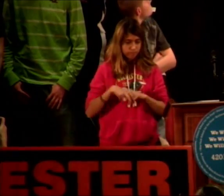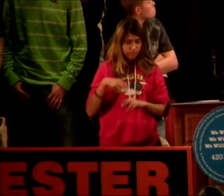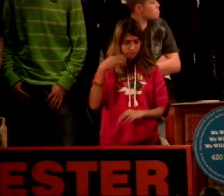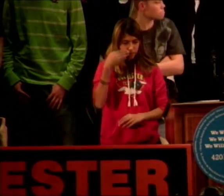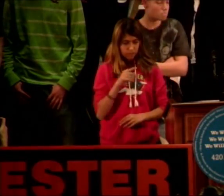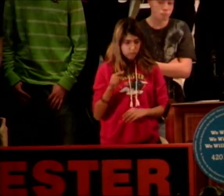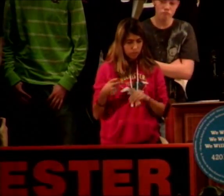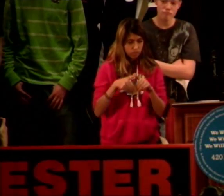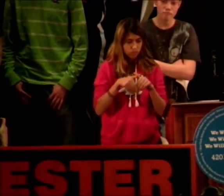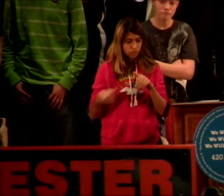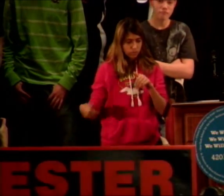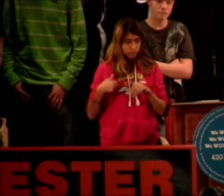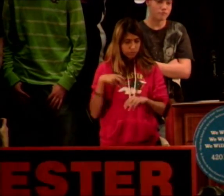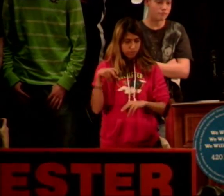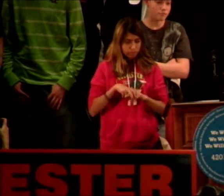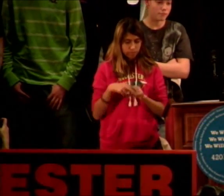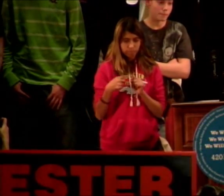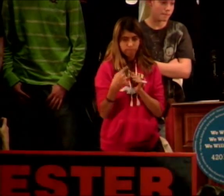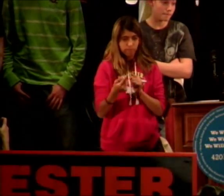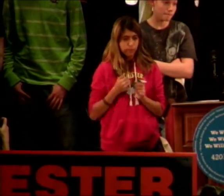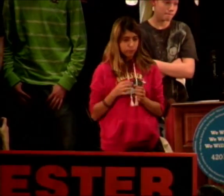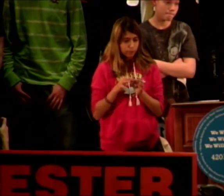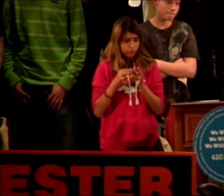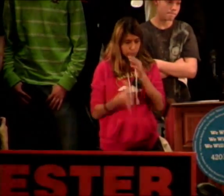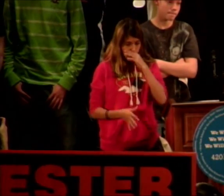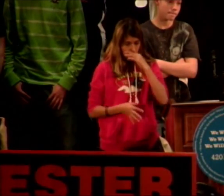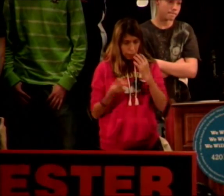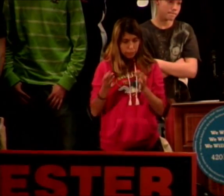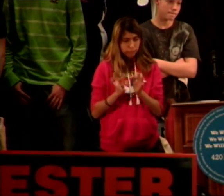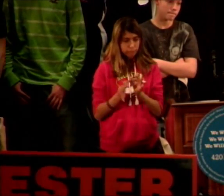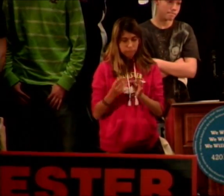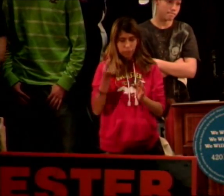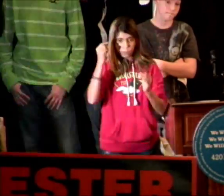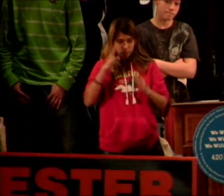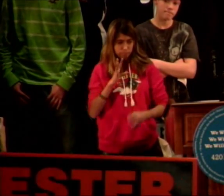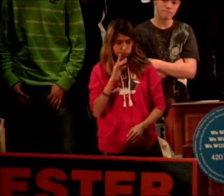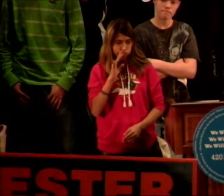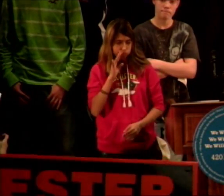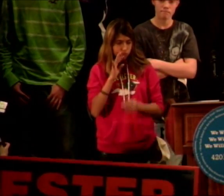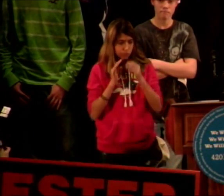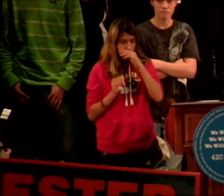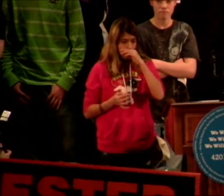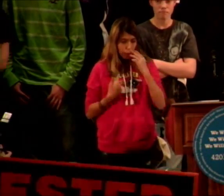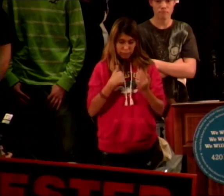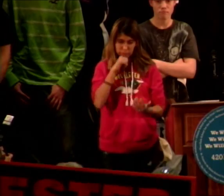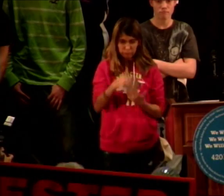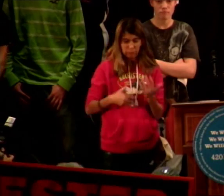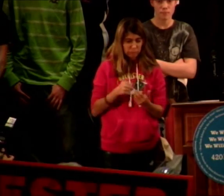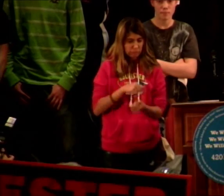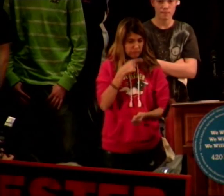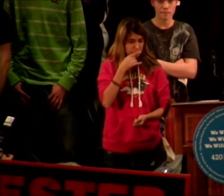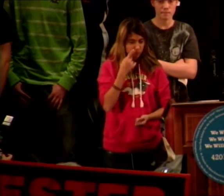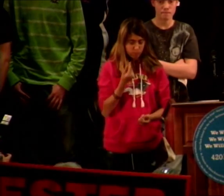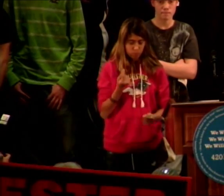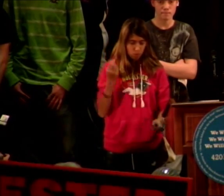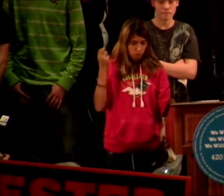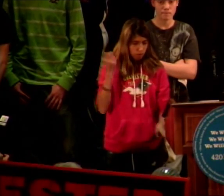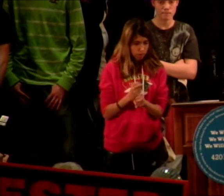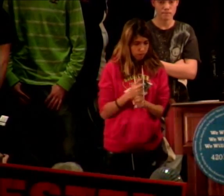There were lots of kids who might have to sit in the front of the classroom right across from the teacher. And then I had an interpreter who said everything the teacher